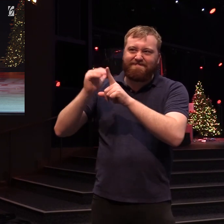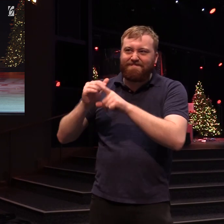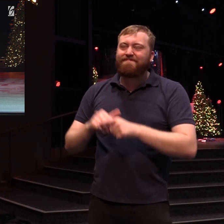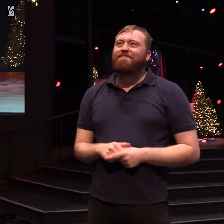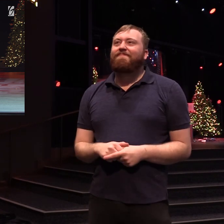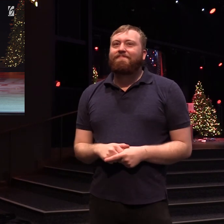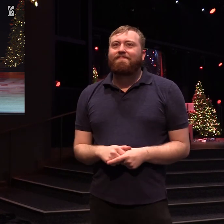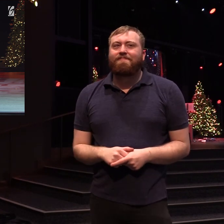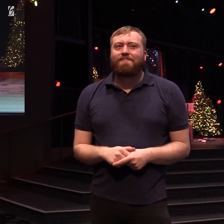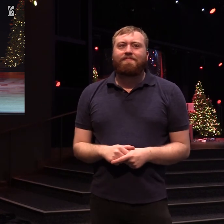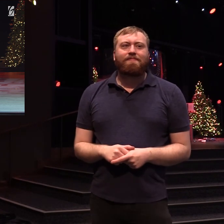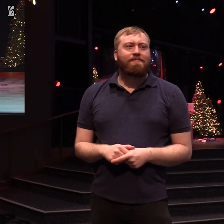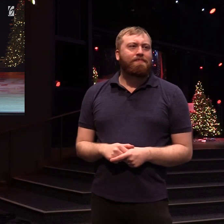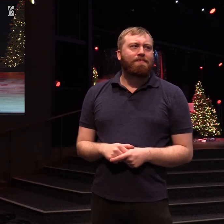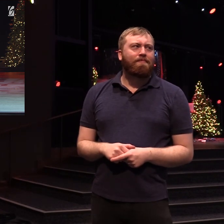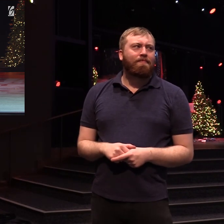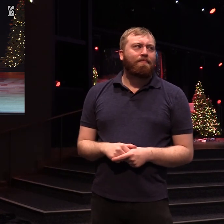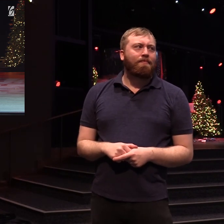Churches will close.